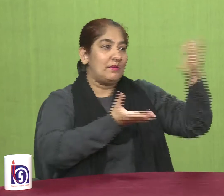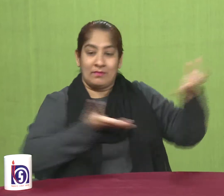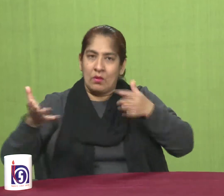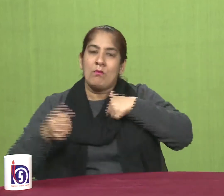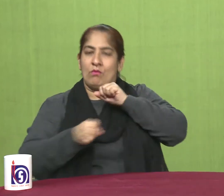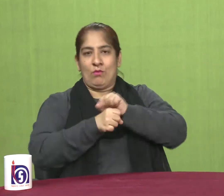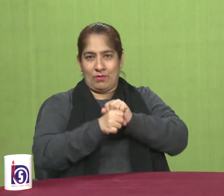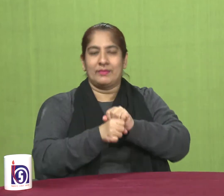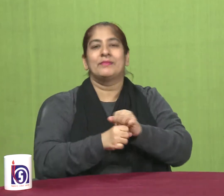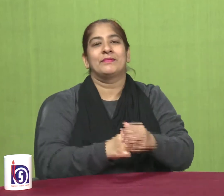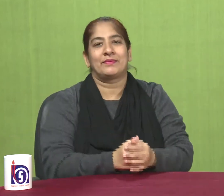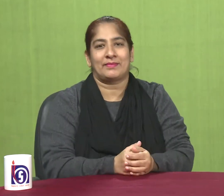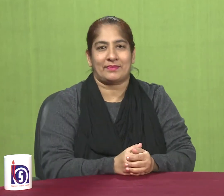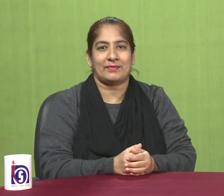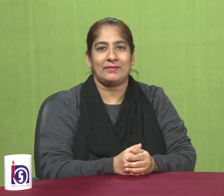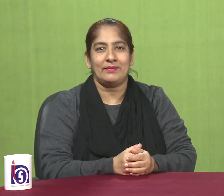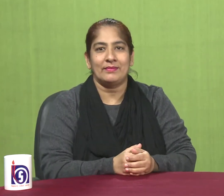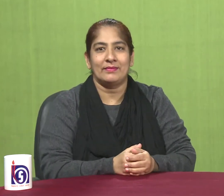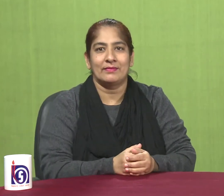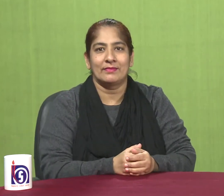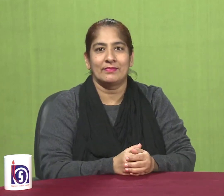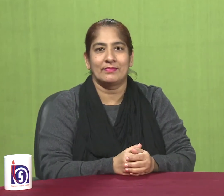The person is not the seller, he is the middleman.